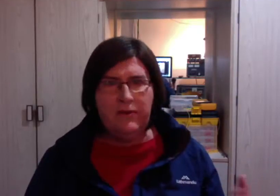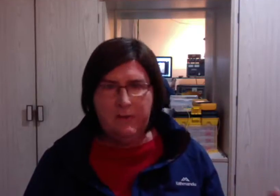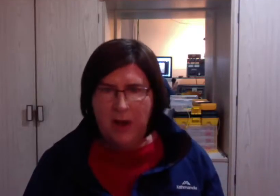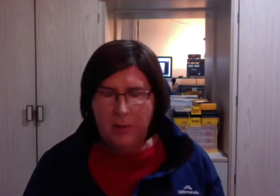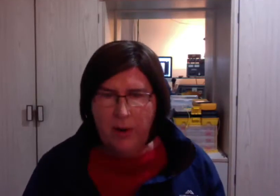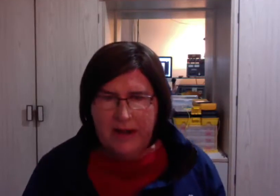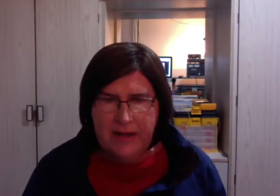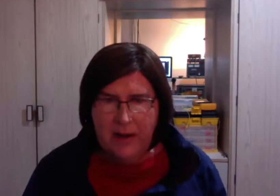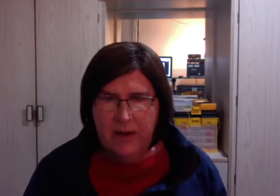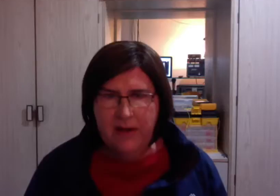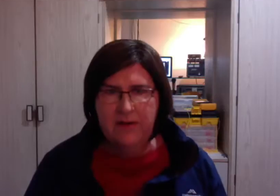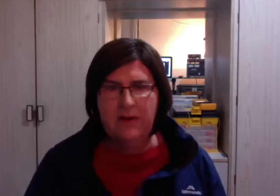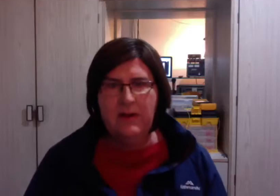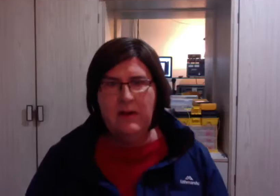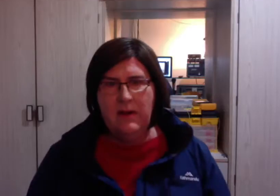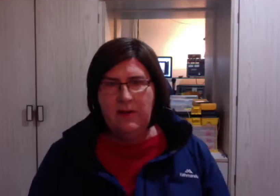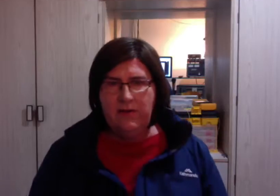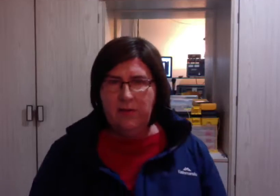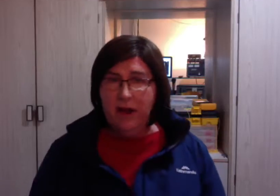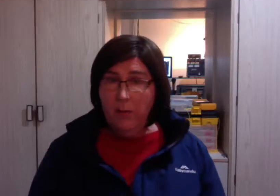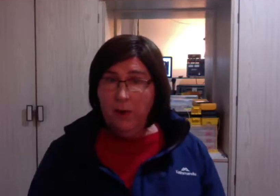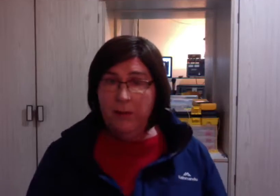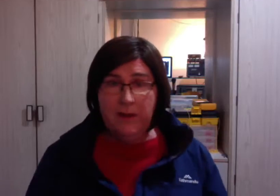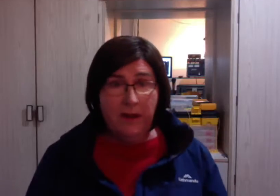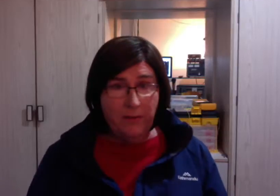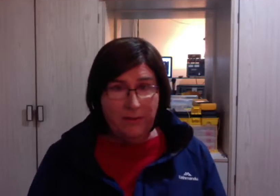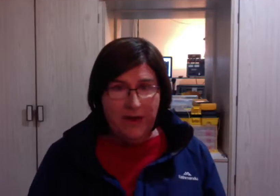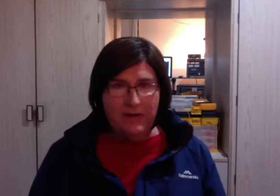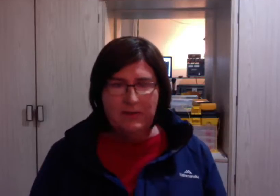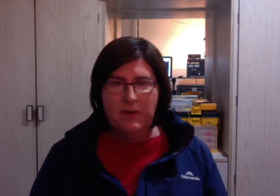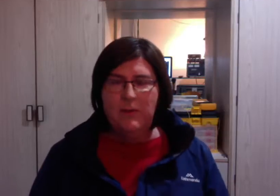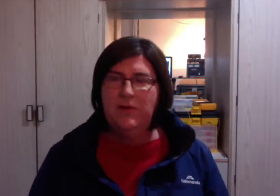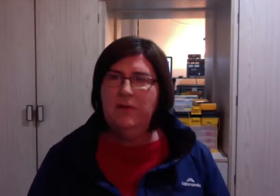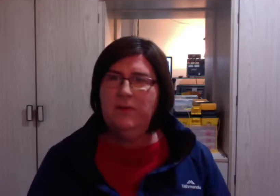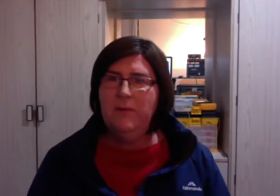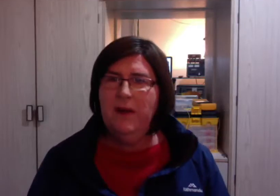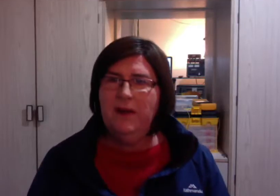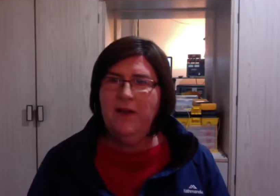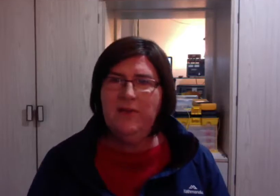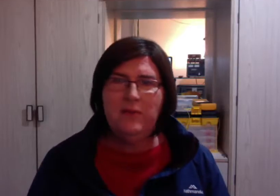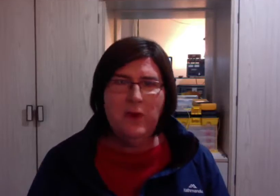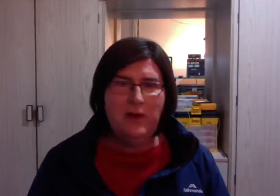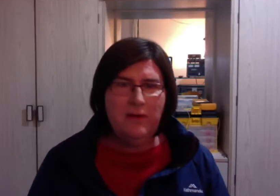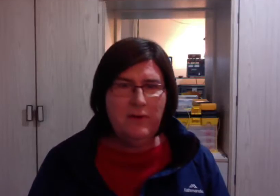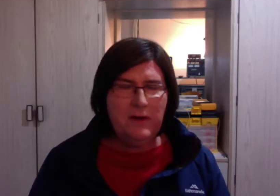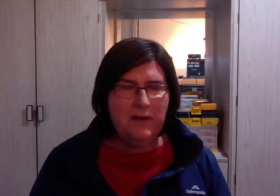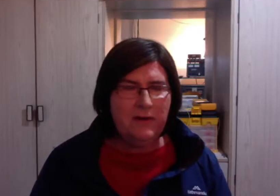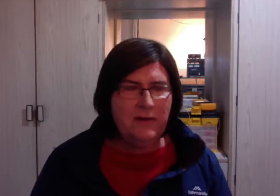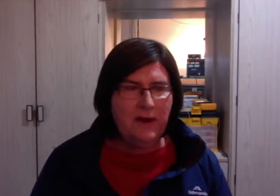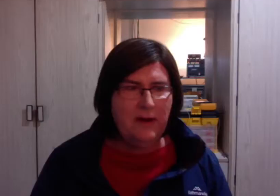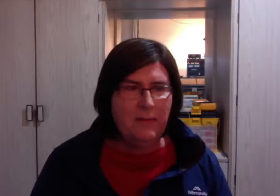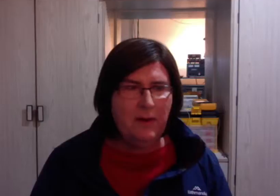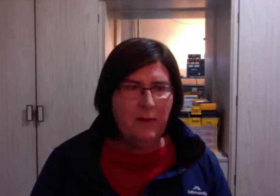some kind of breakdown. We had to sit around. Well, the other advantage of coming with someone like us is, well, if you get stuck at Billaluna,